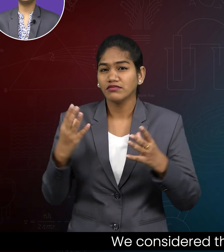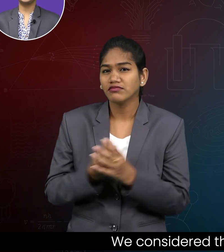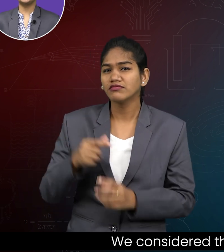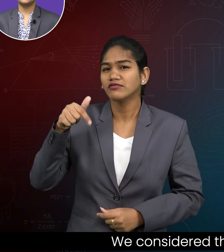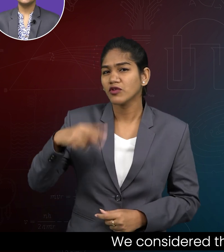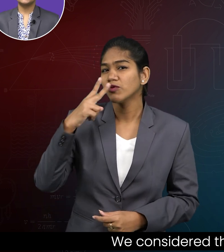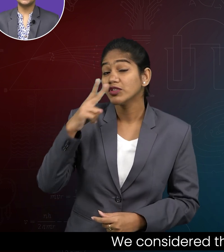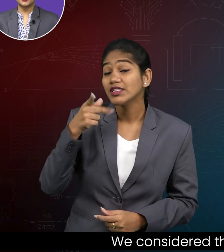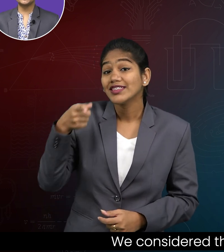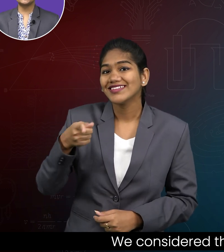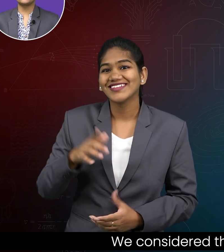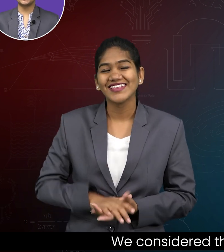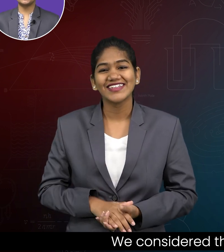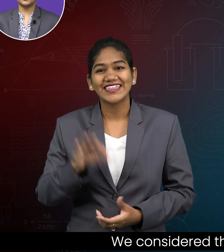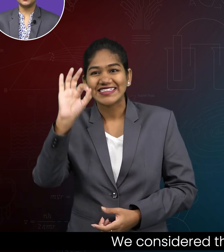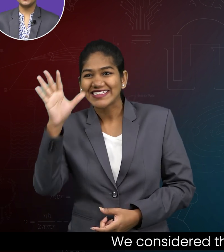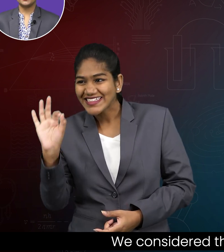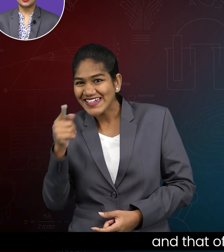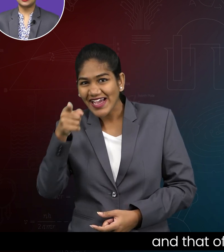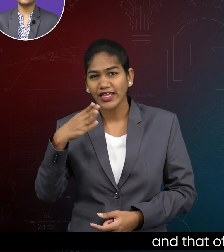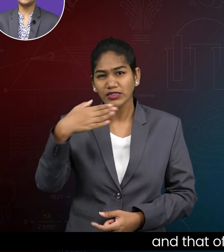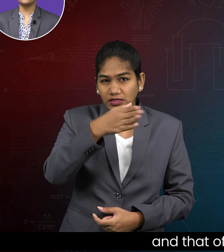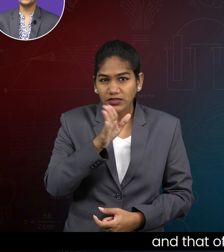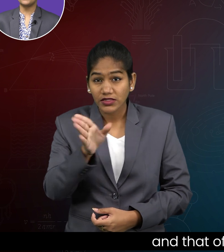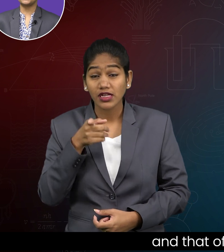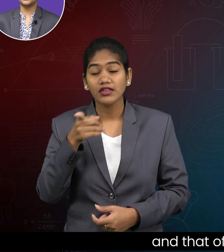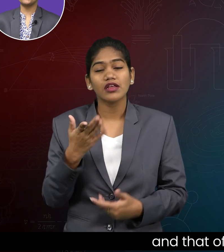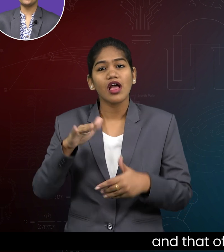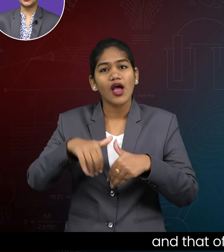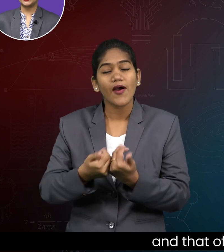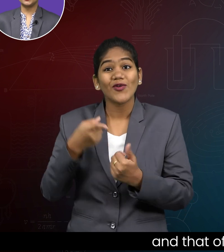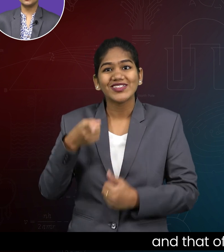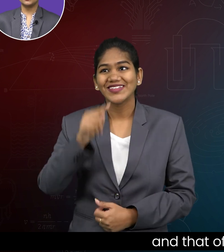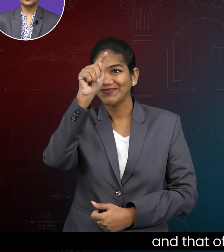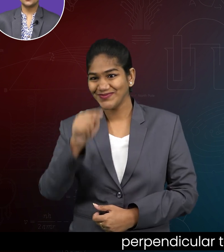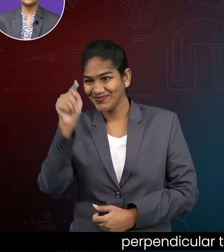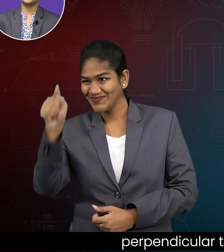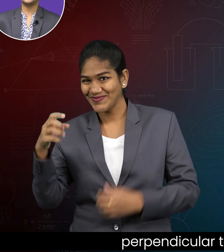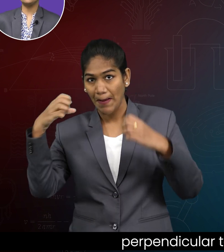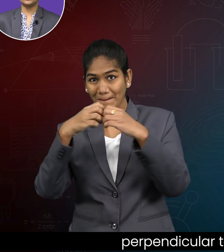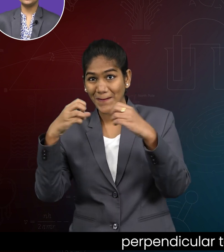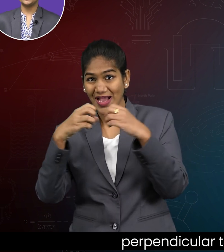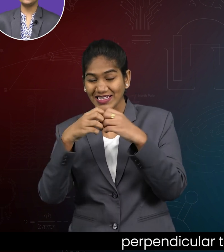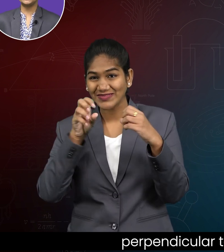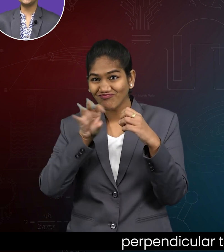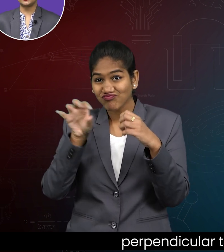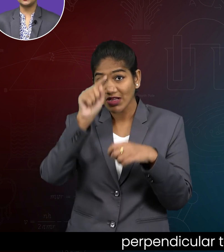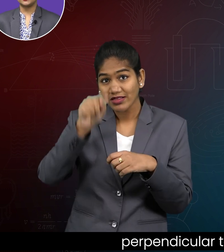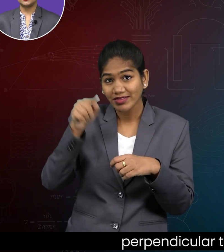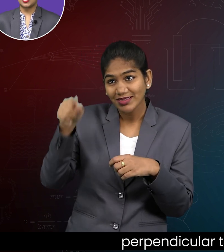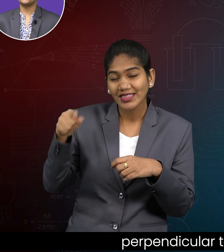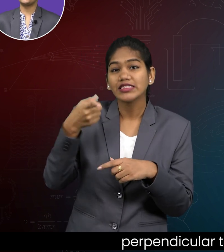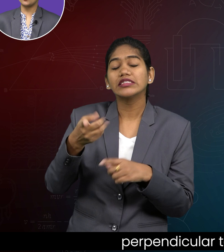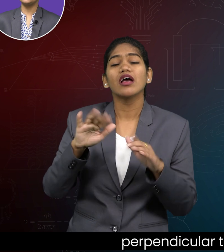We considered the direction of the current and that of the magnetic field perpendicular to each